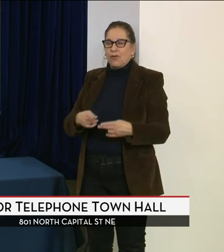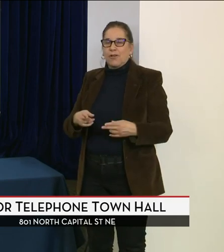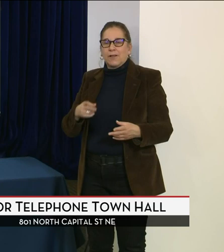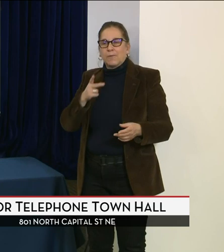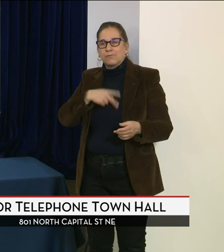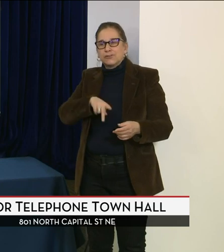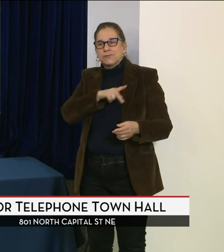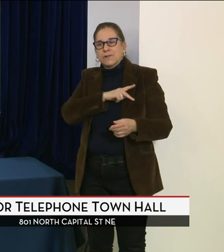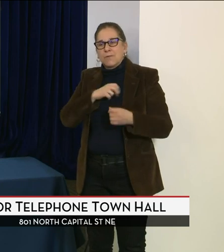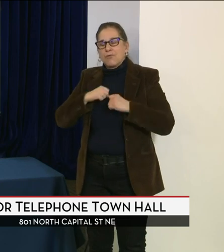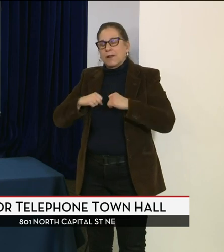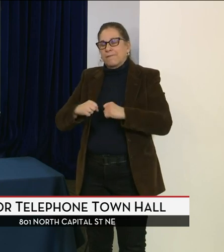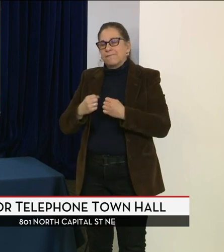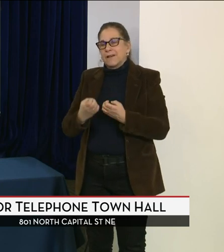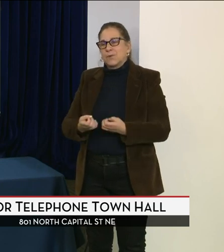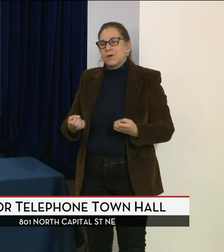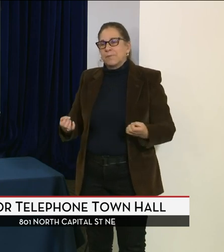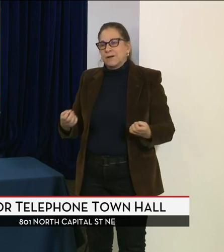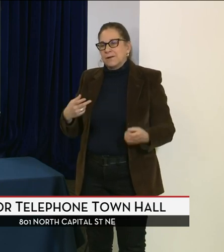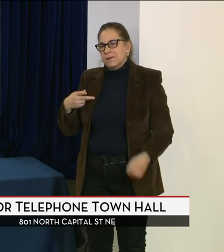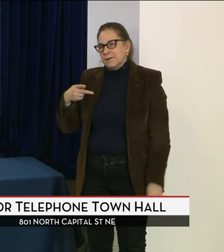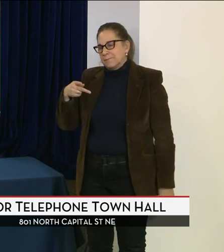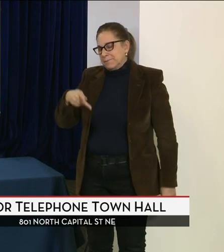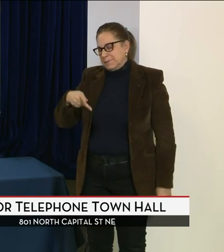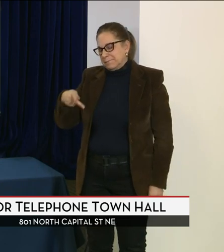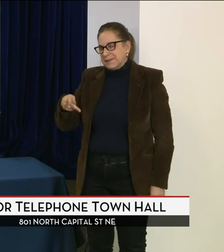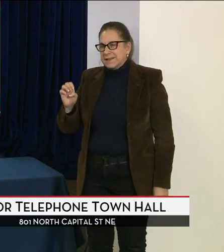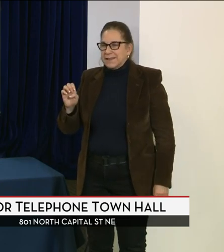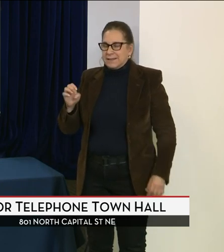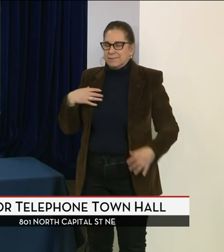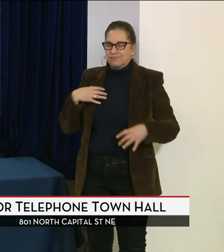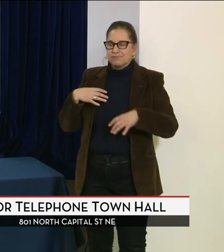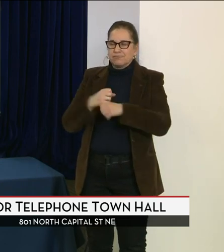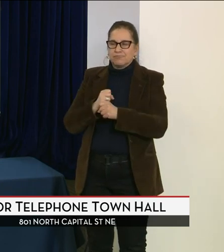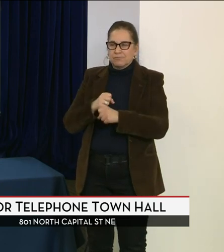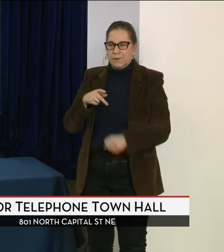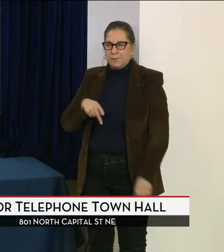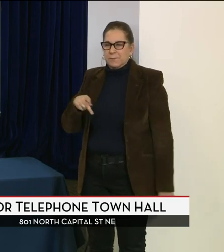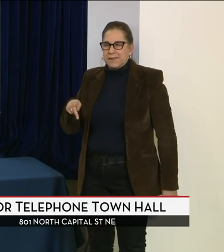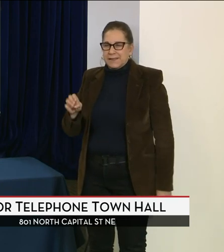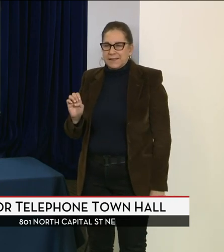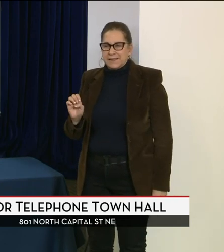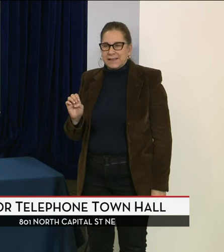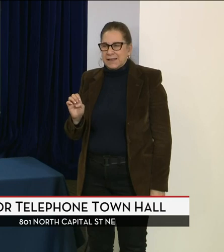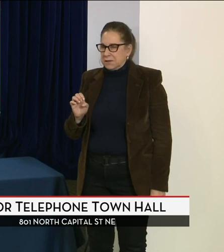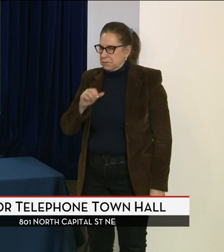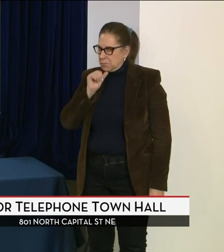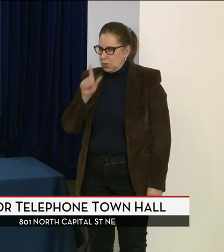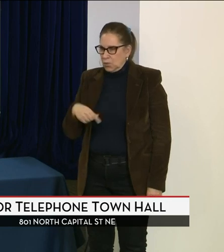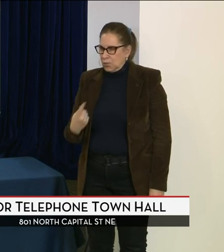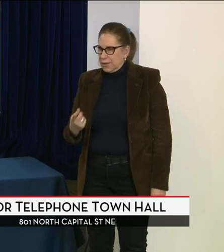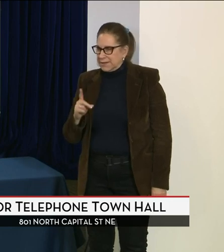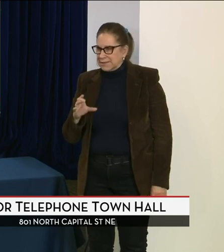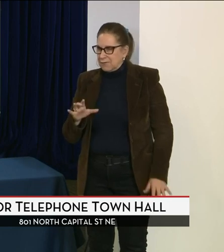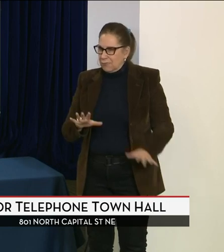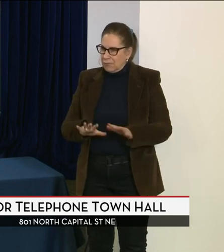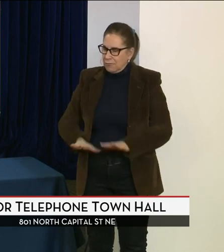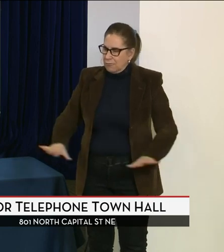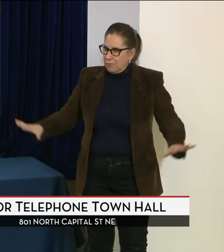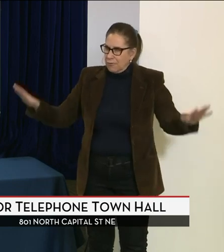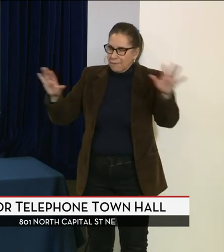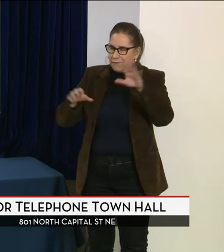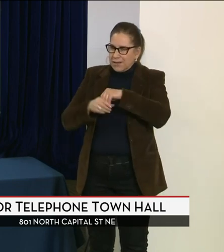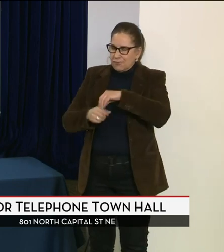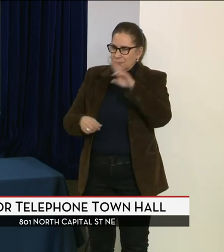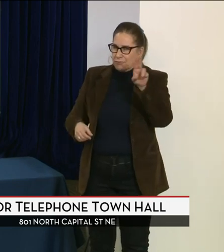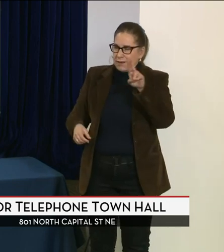conservation initiative throughout the healthcare system, not only in the District of Columbia, but throughout the United States. And that